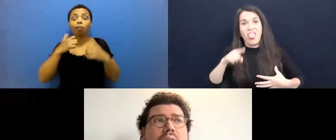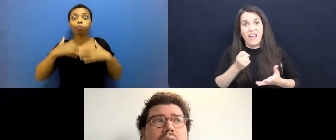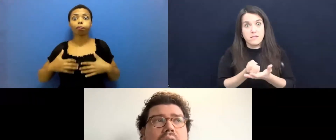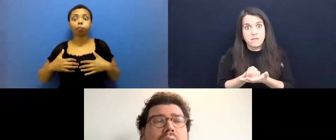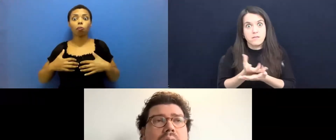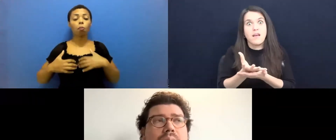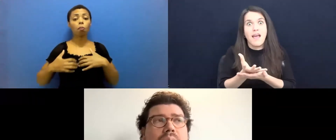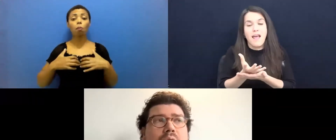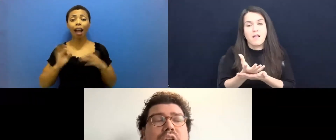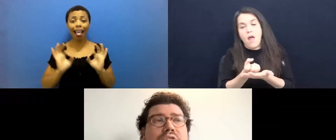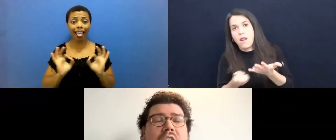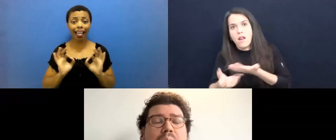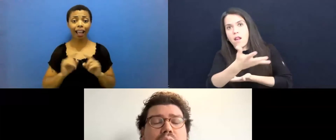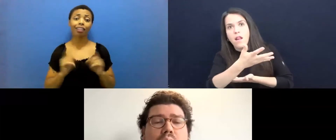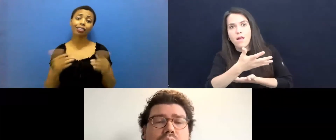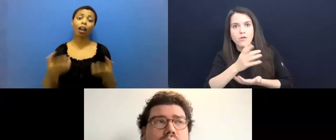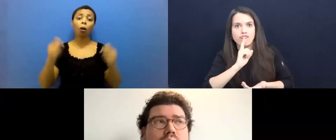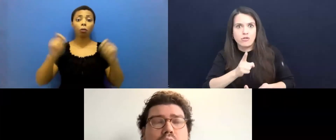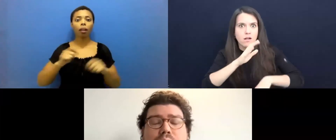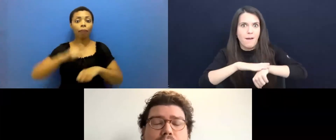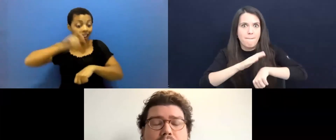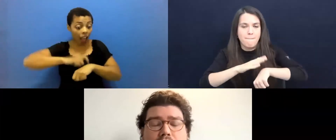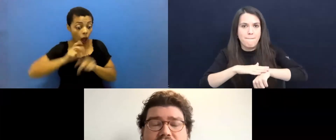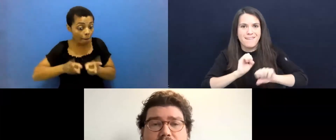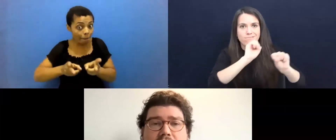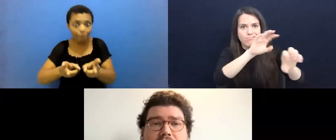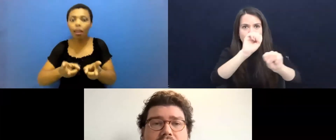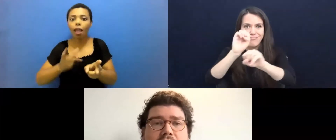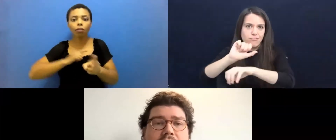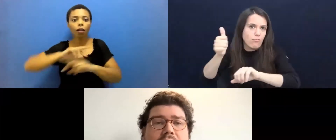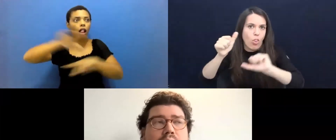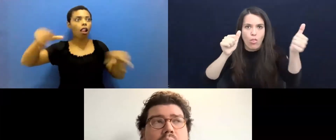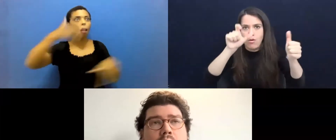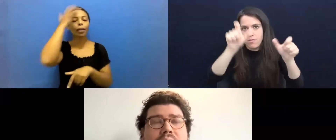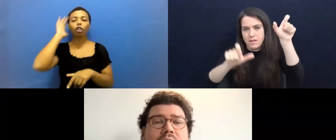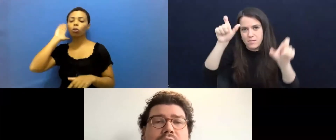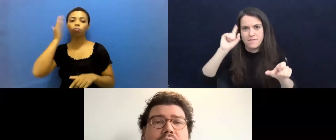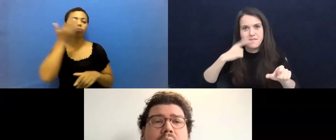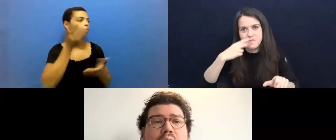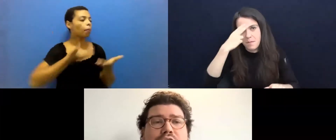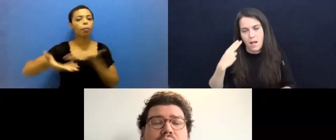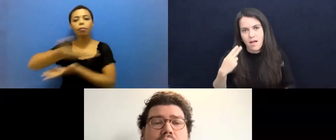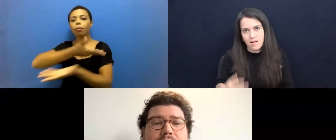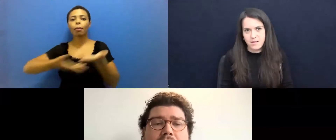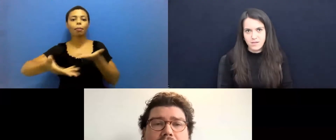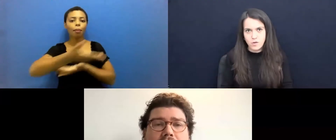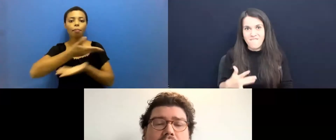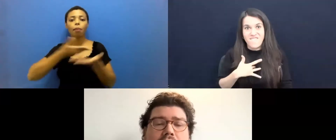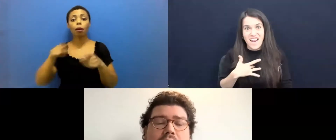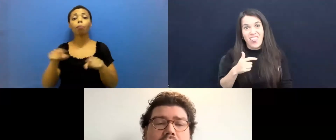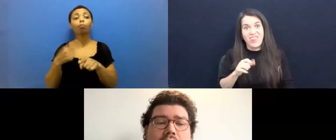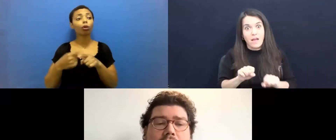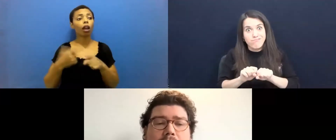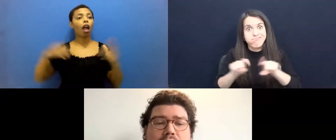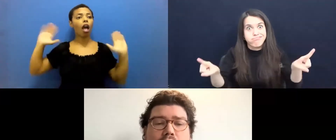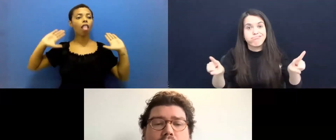sent real time to multiple people with deaf blindness, and they will all receive the vibrations on the back.